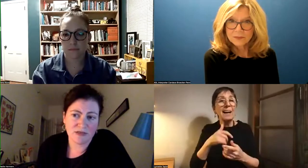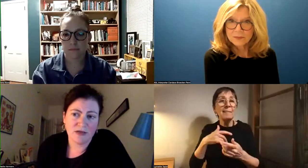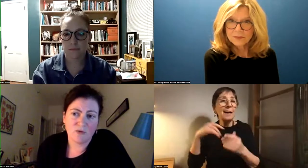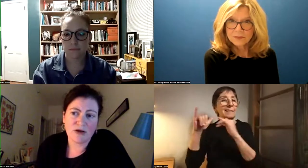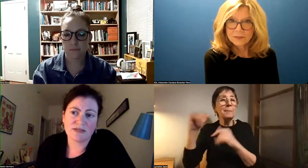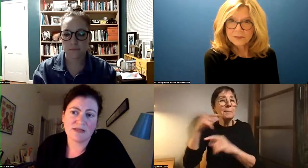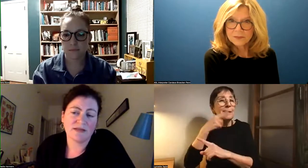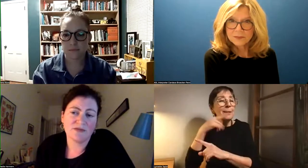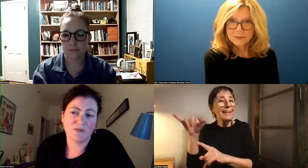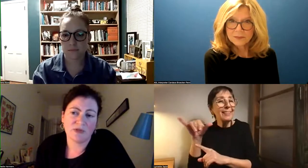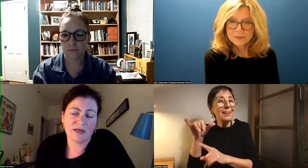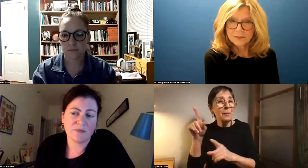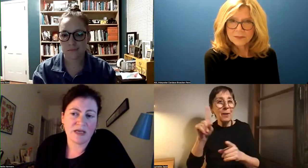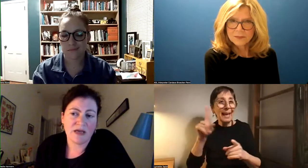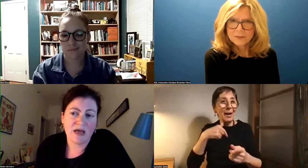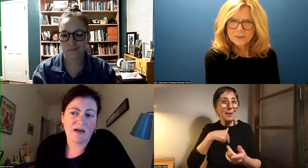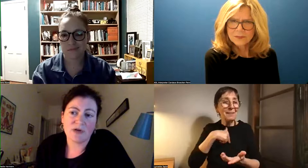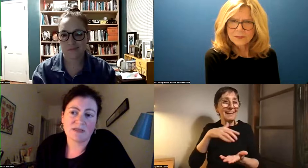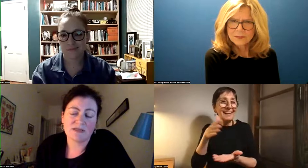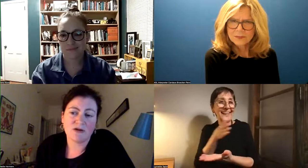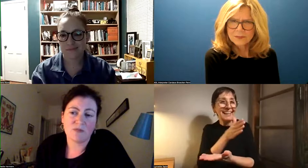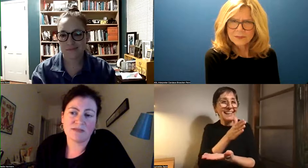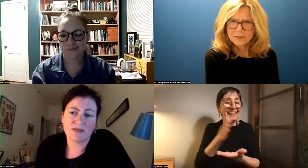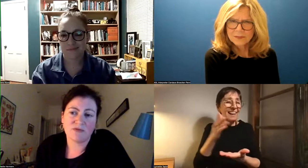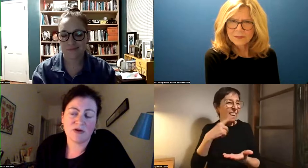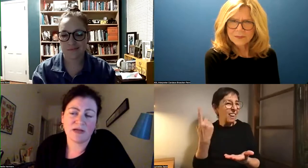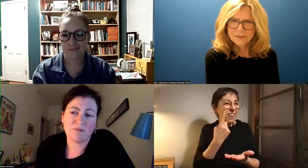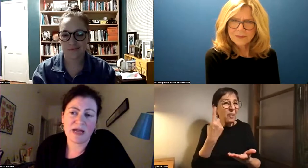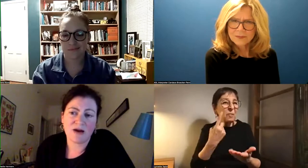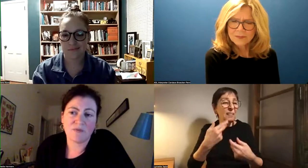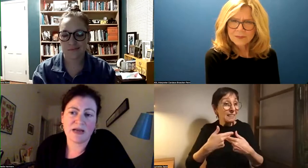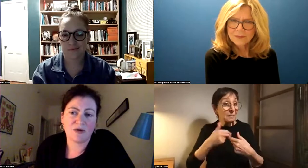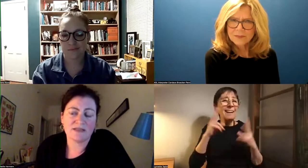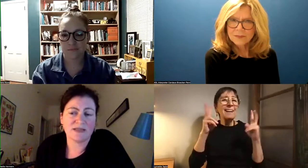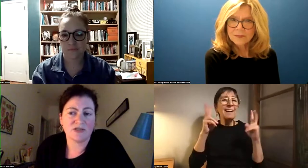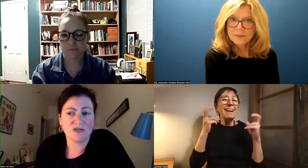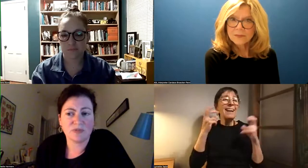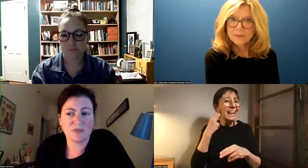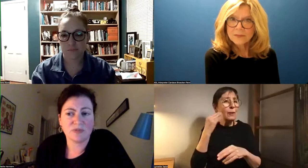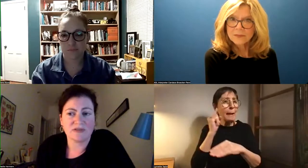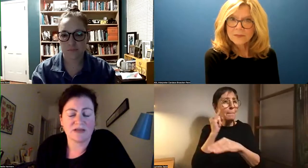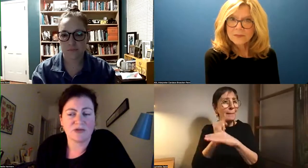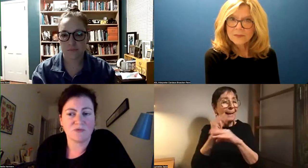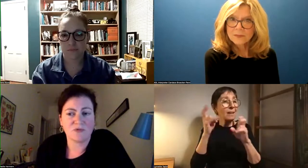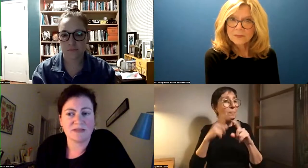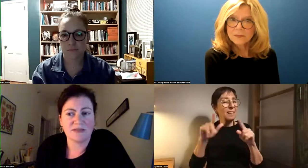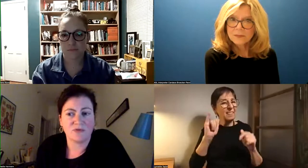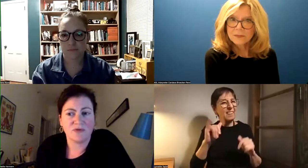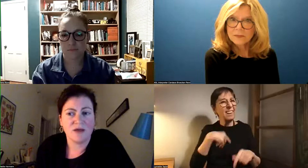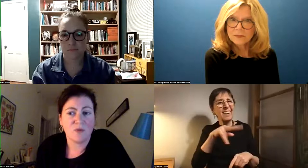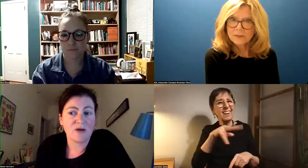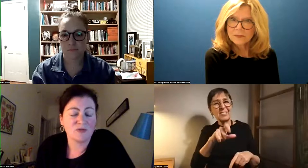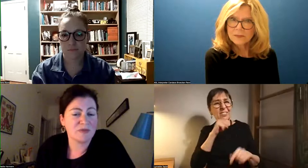hears. Where does that leave someone like me? I've always considered myself hearing impaired, but now I see I shouldn't be using that term for